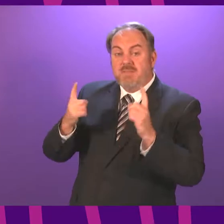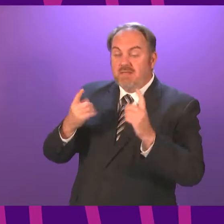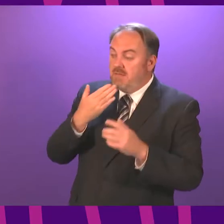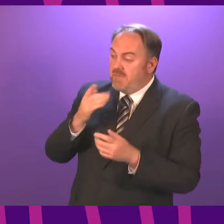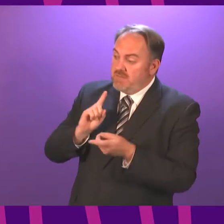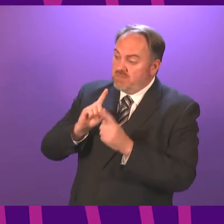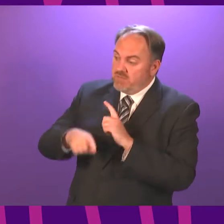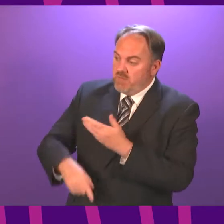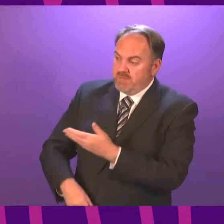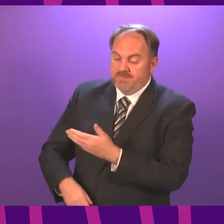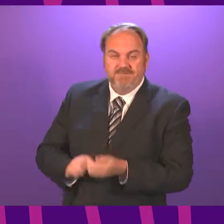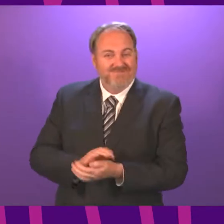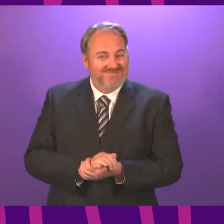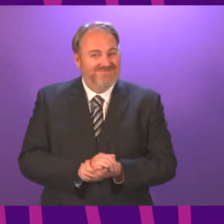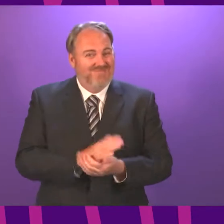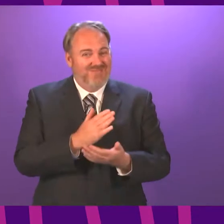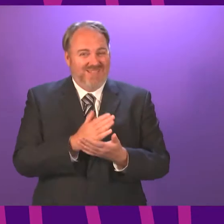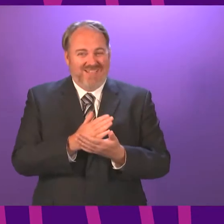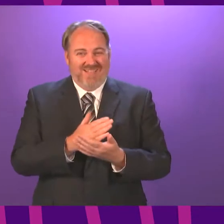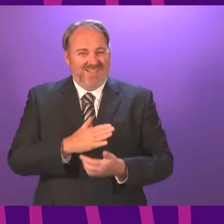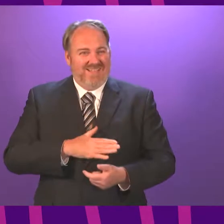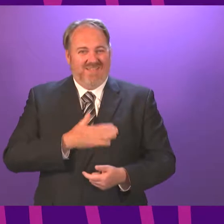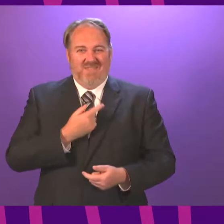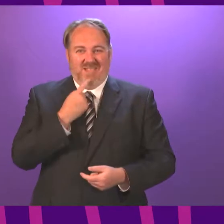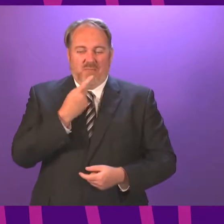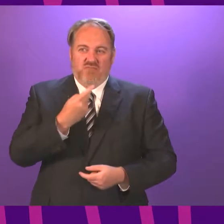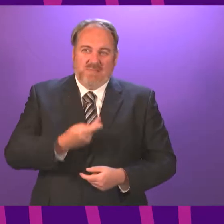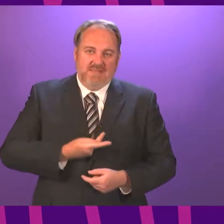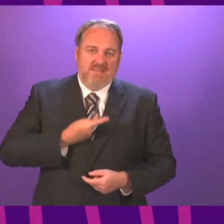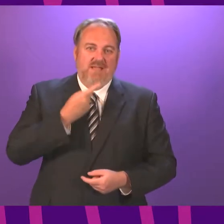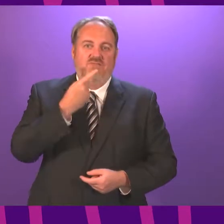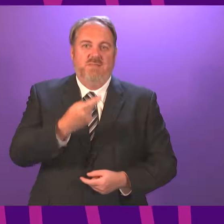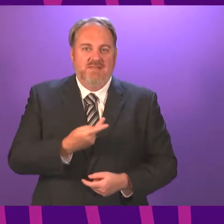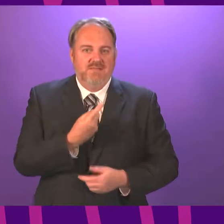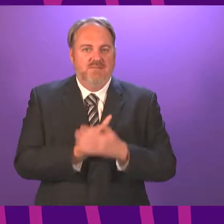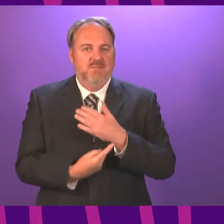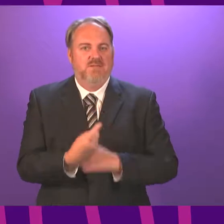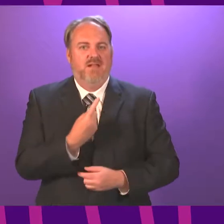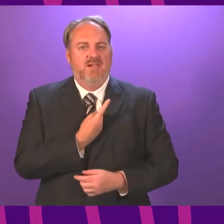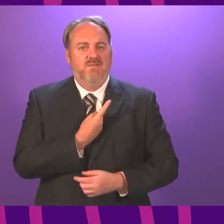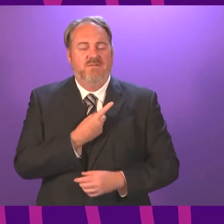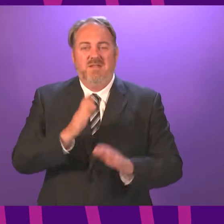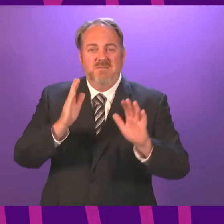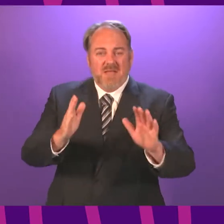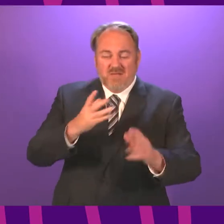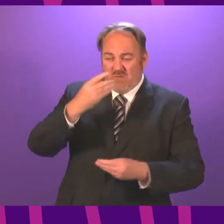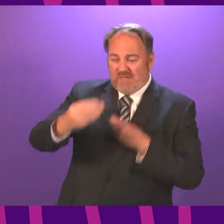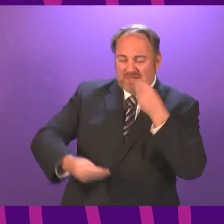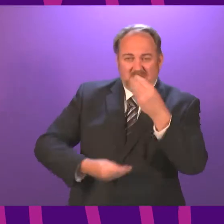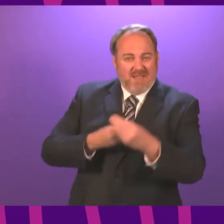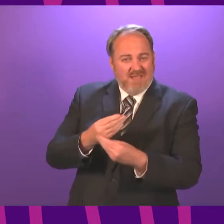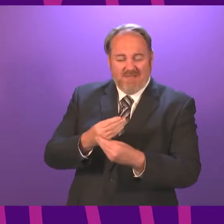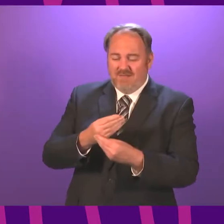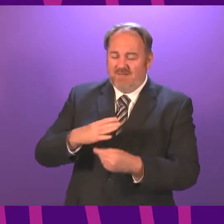respond. Thank you, Presiding Officer. I feel as if I'm in Groundhog Day here at the moment, but just to go through the process again, this has